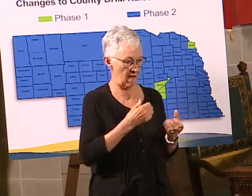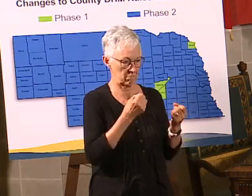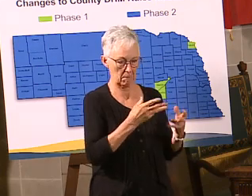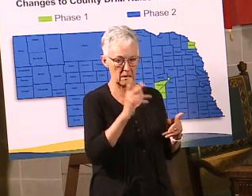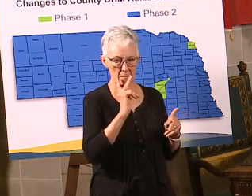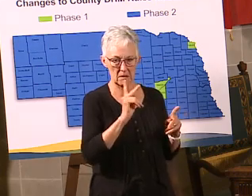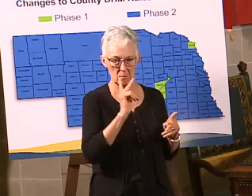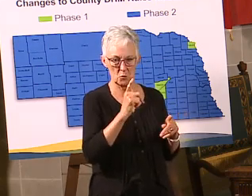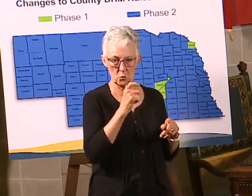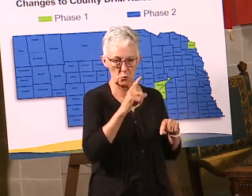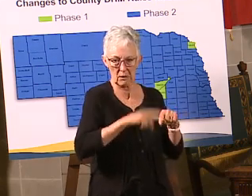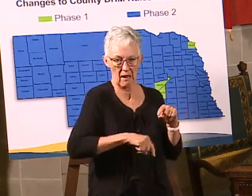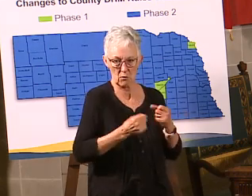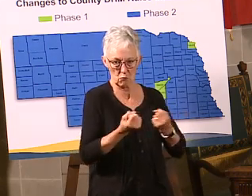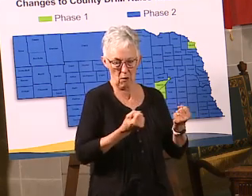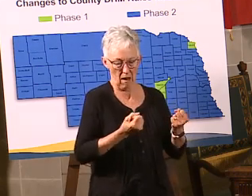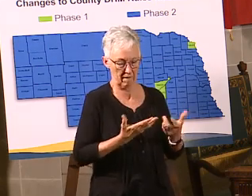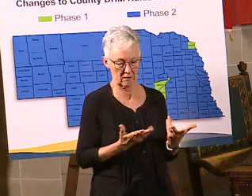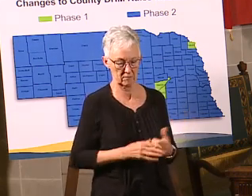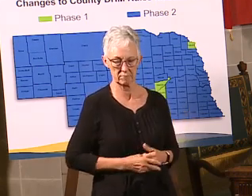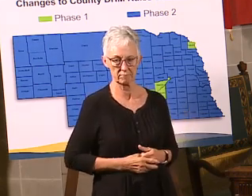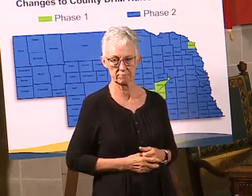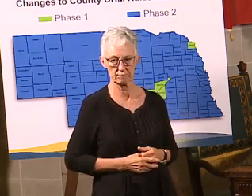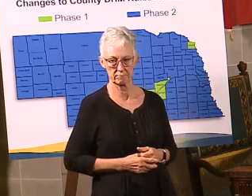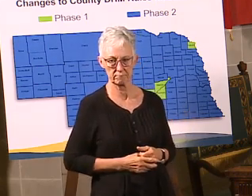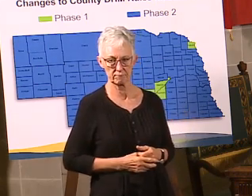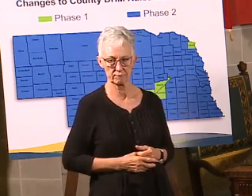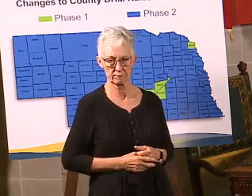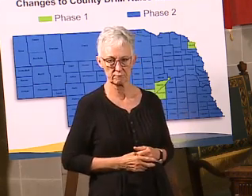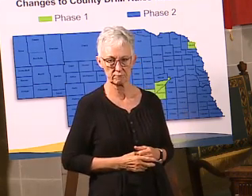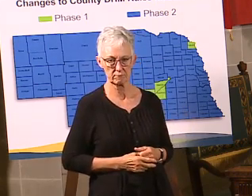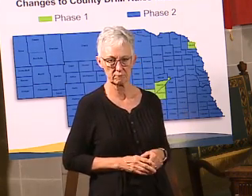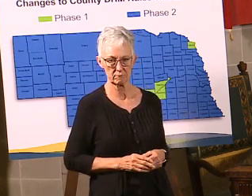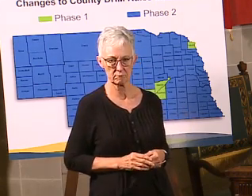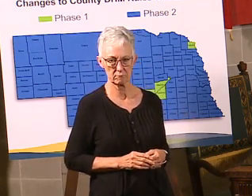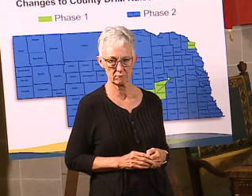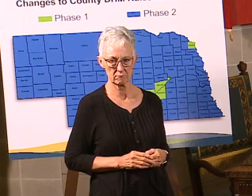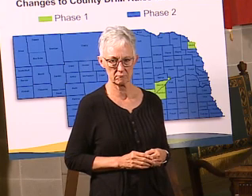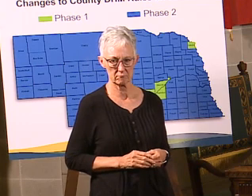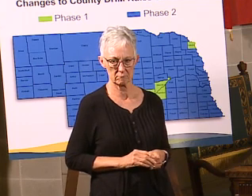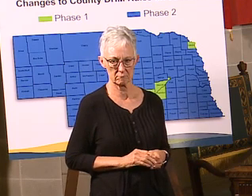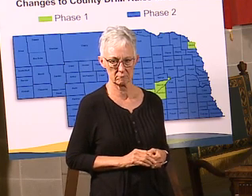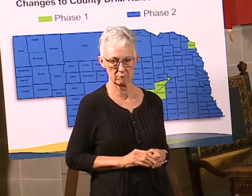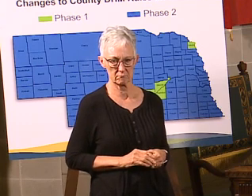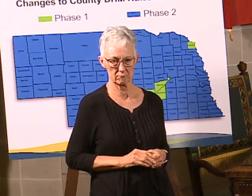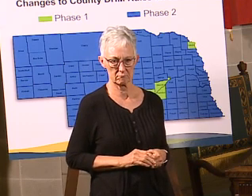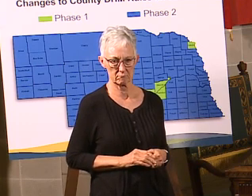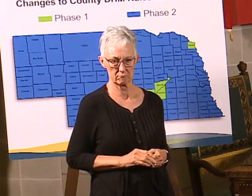windows to see if they were open and wanting services. Can you talk about